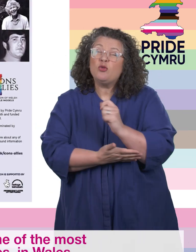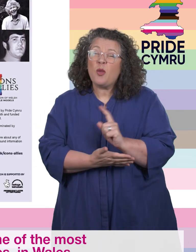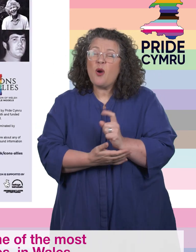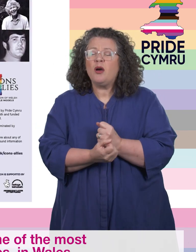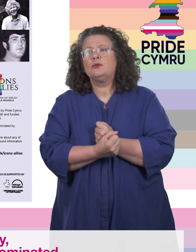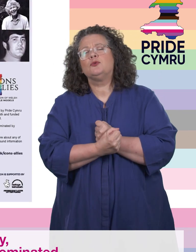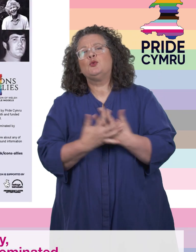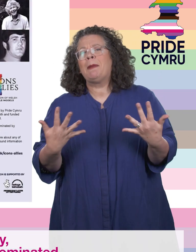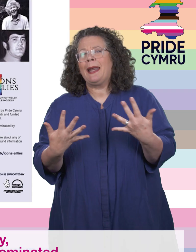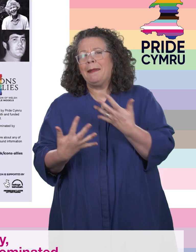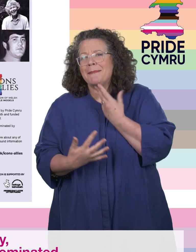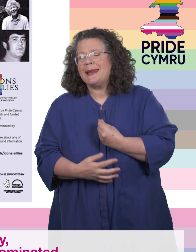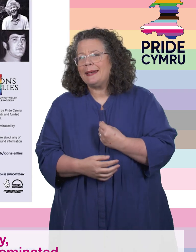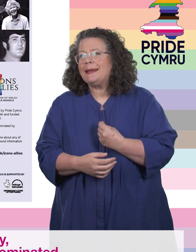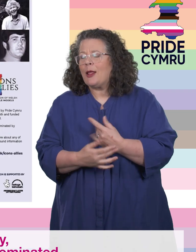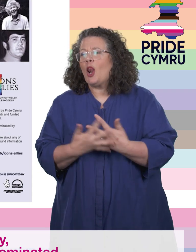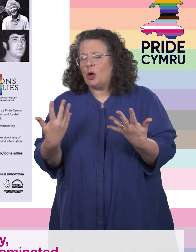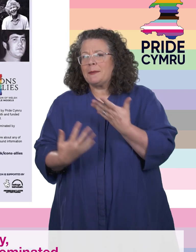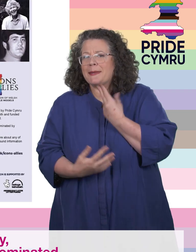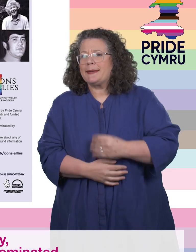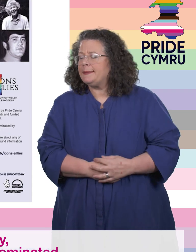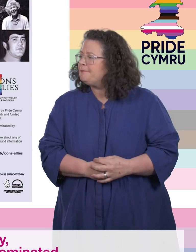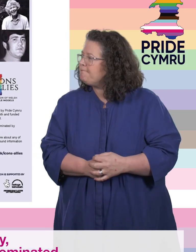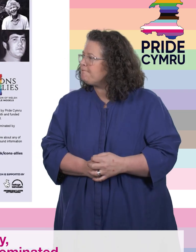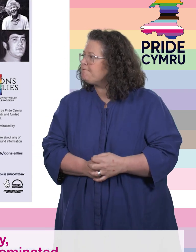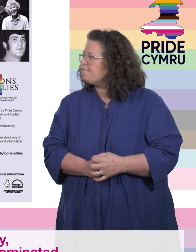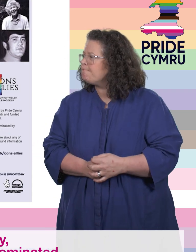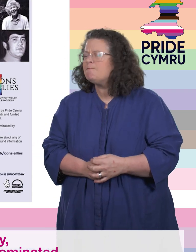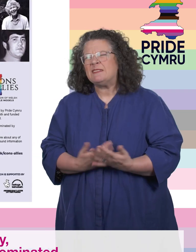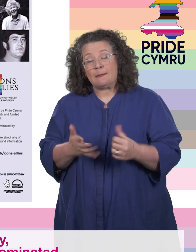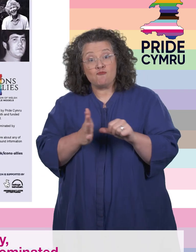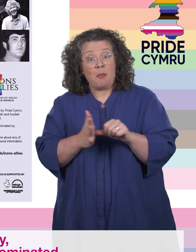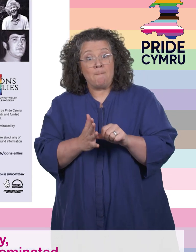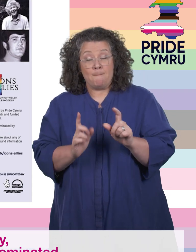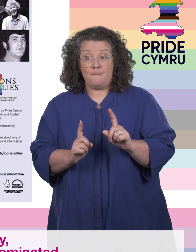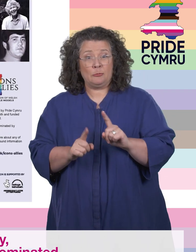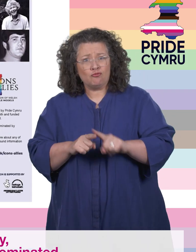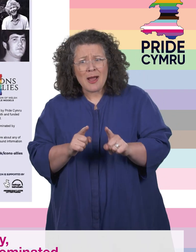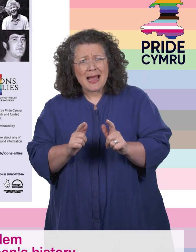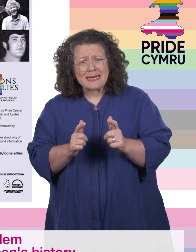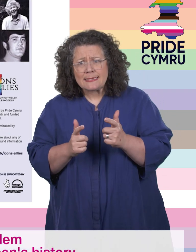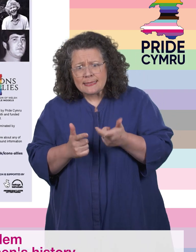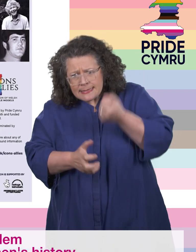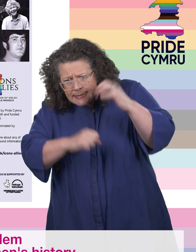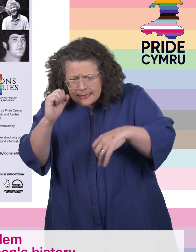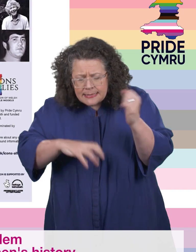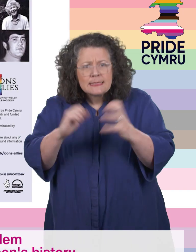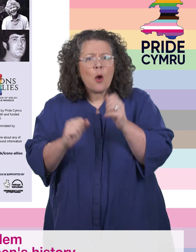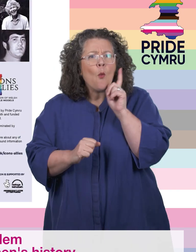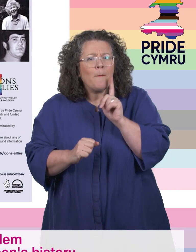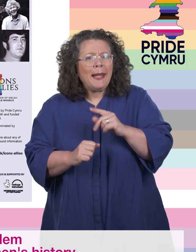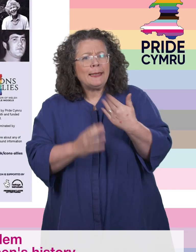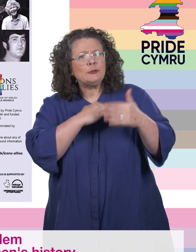Wales. And unfortunately, it tends to be male dominated. We do have a